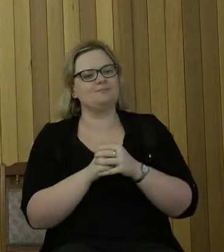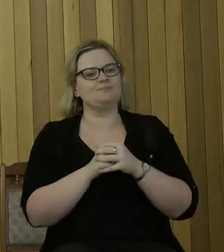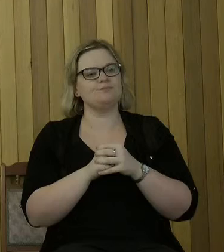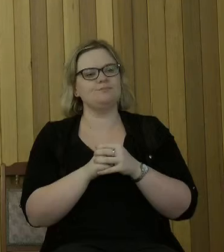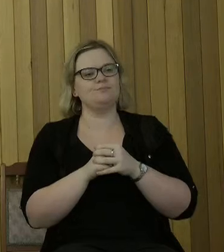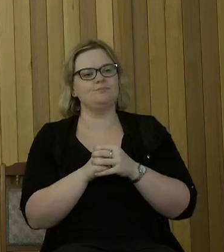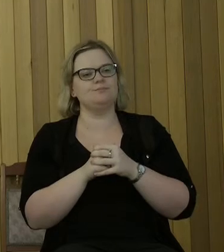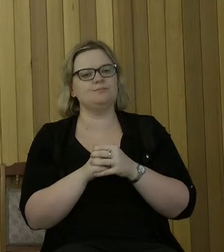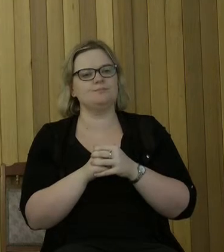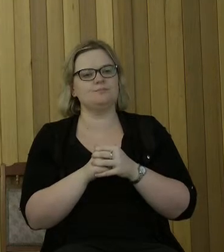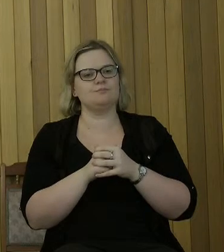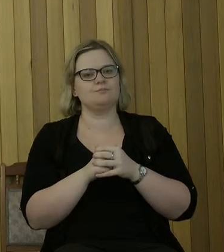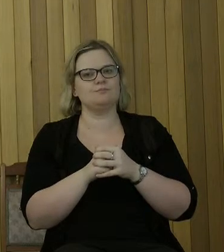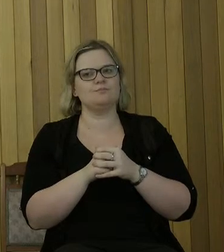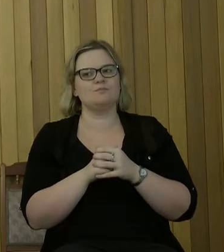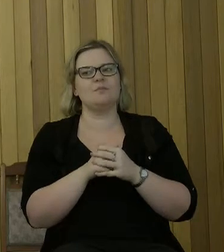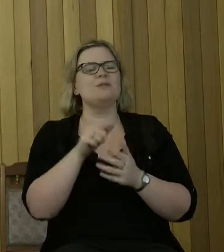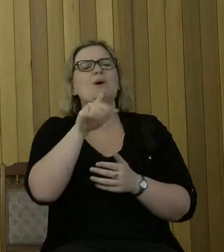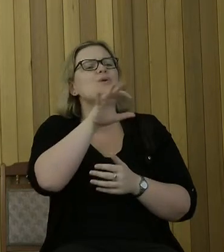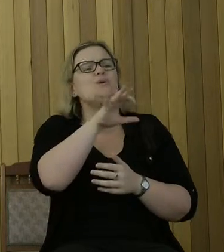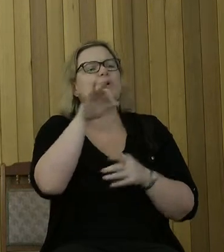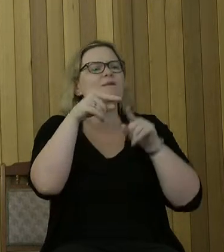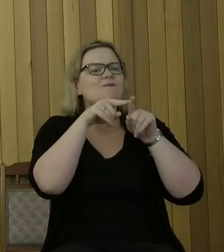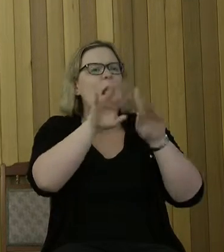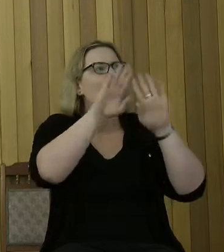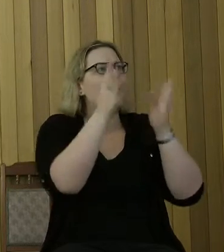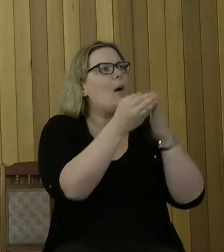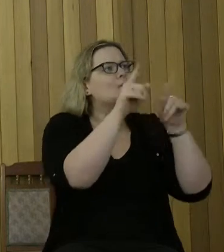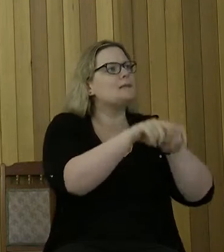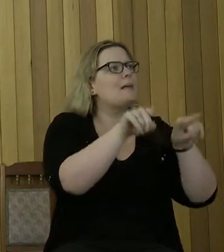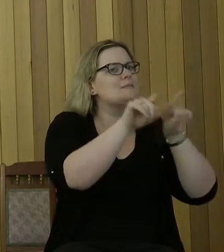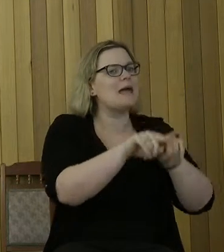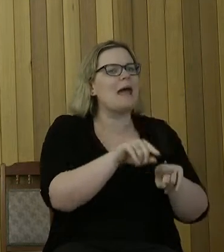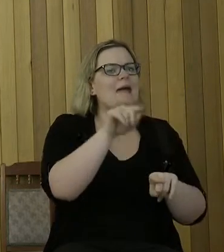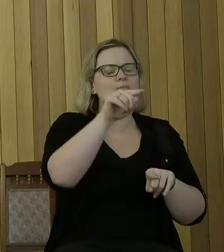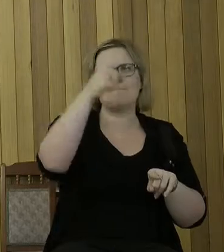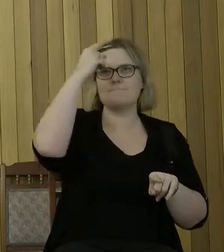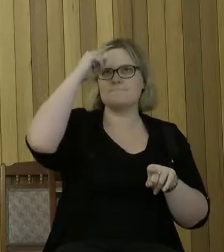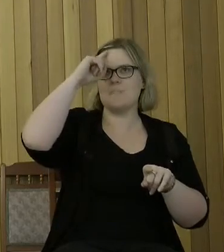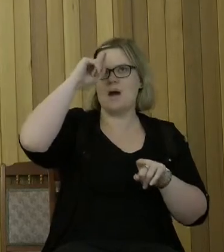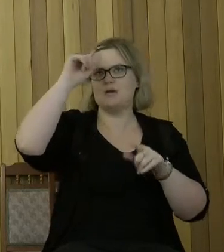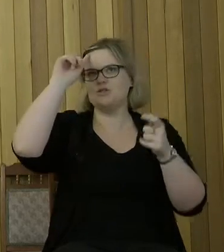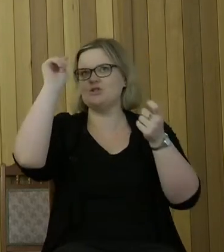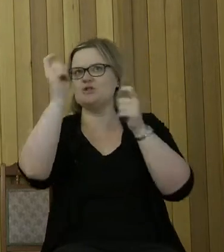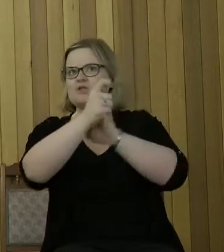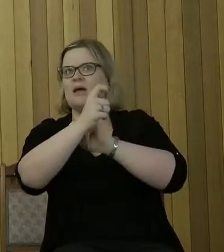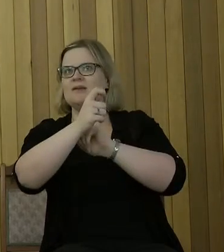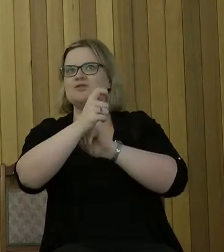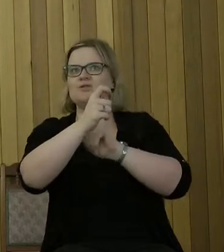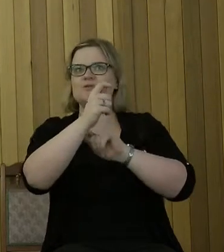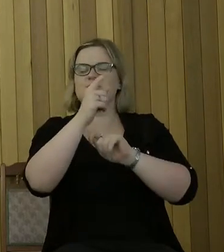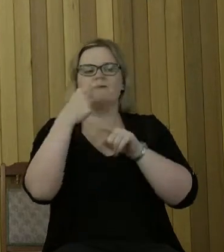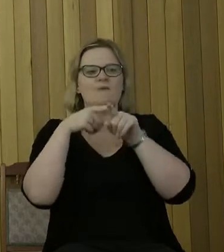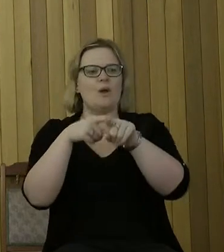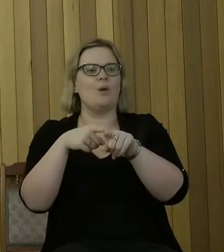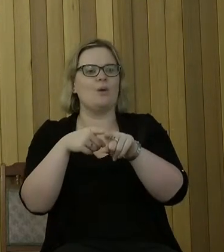Therefore, do not conform to this world, but be transformed by the renewing of your mind. Offer your lives as living sacrifices to him.